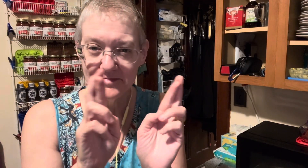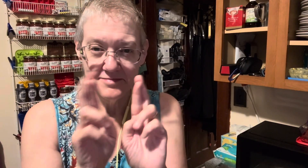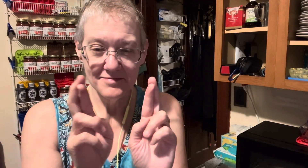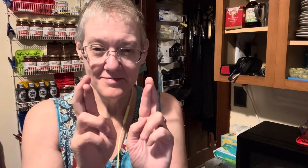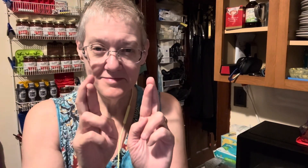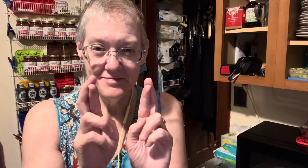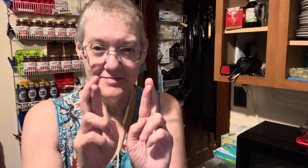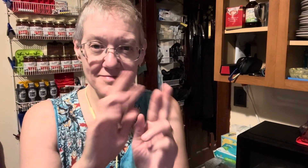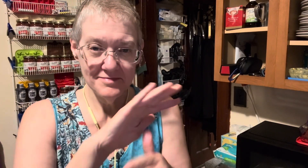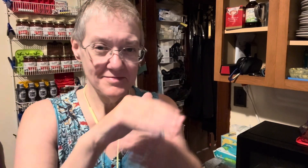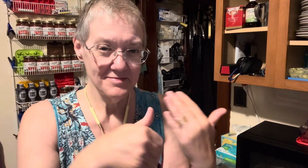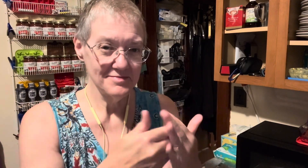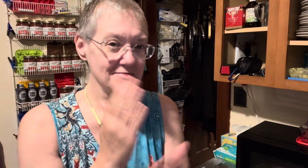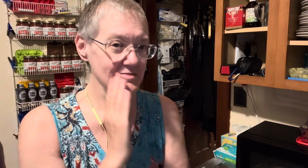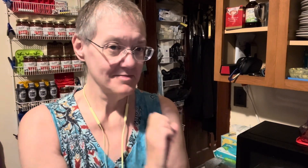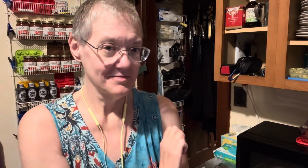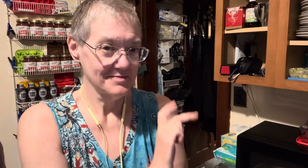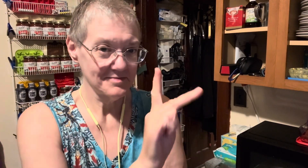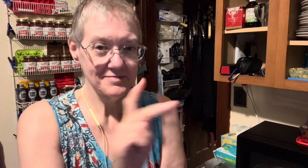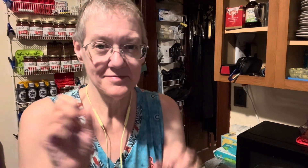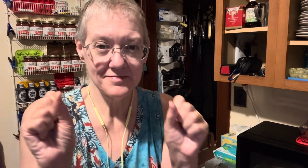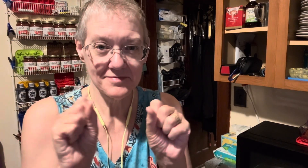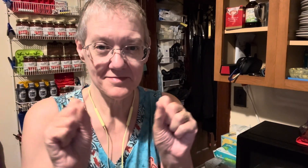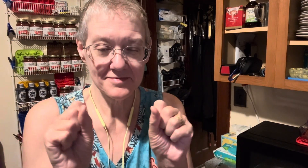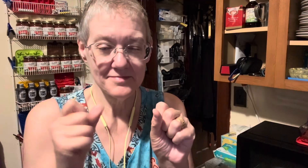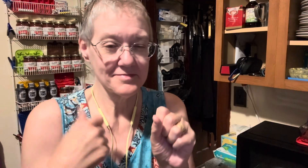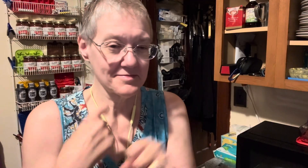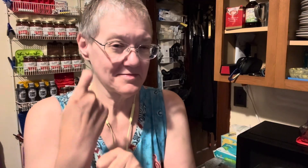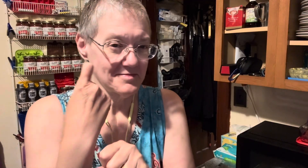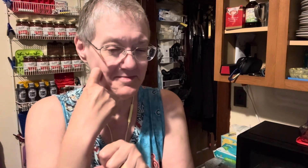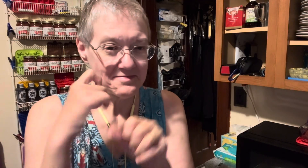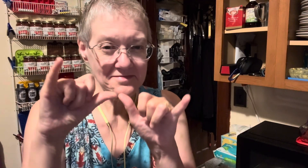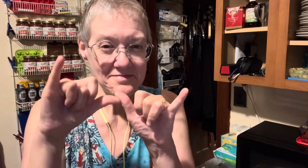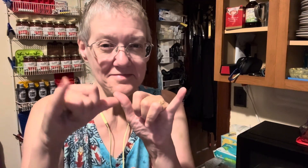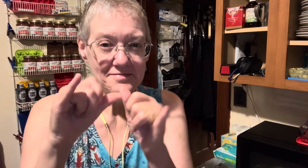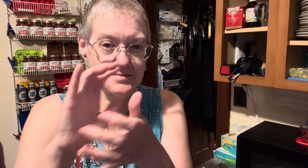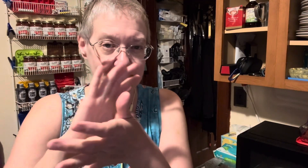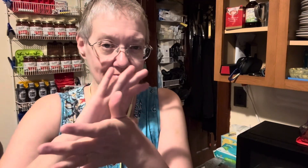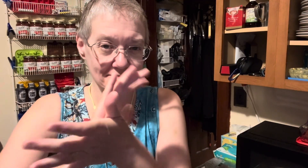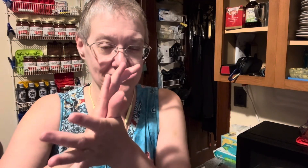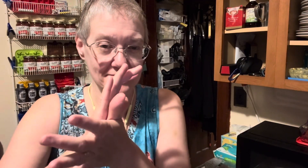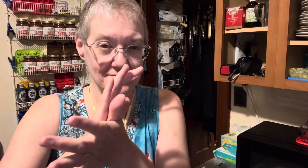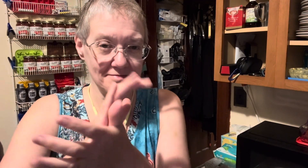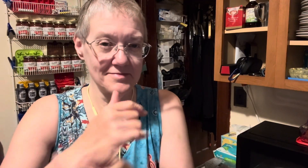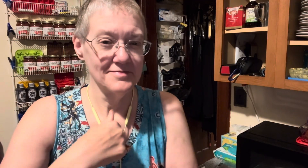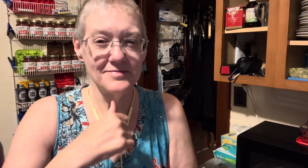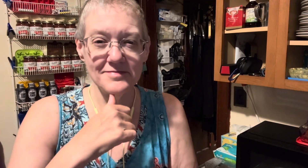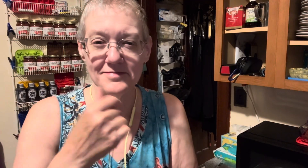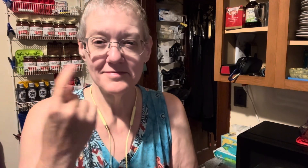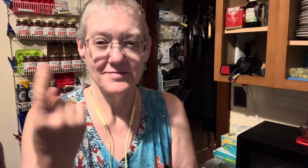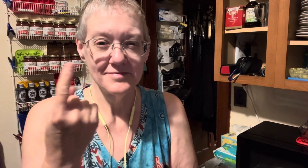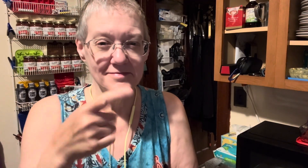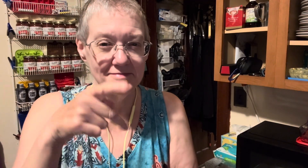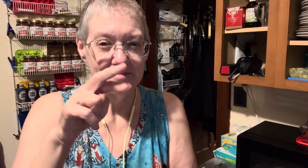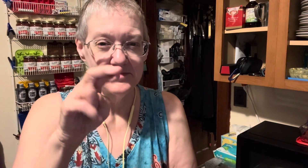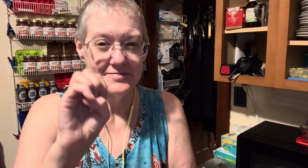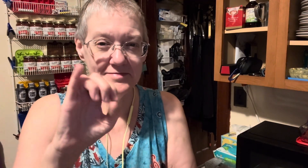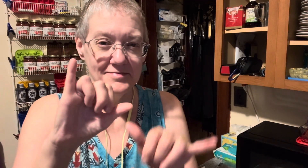Salad for the week is ready to go in the fridge. And all this will go back in the fridge until lunch. I typically don't pre-measure